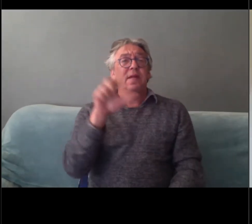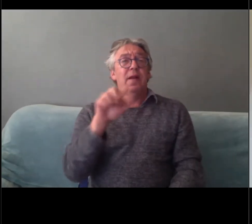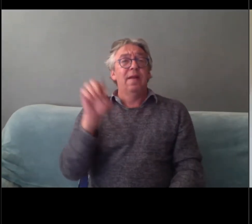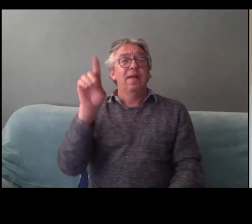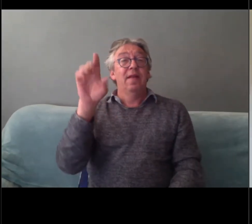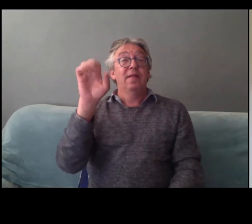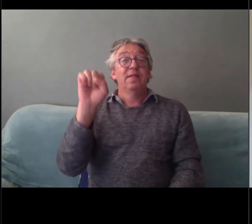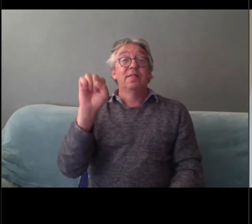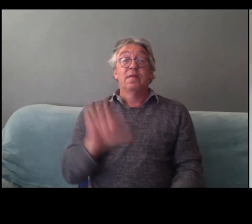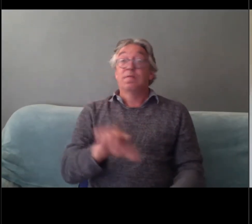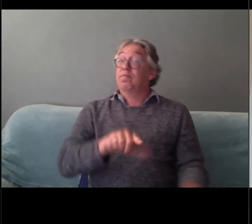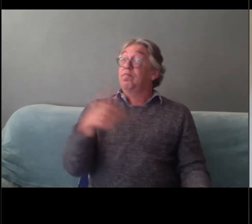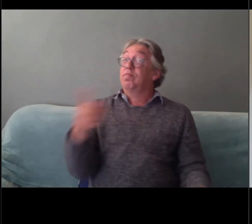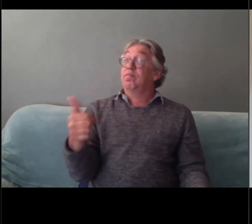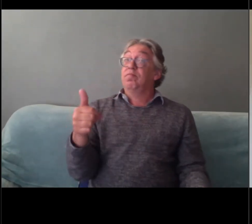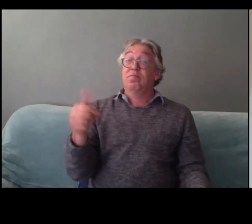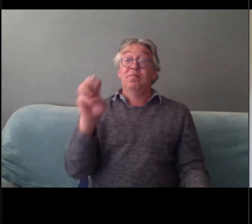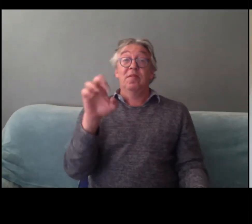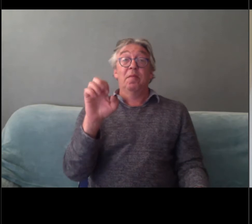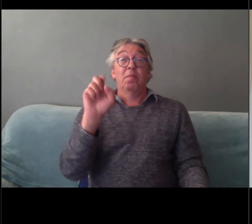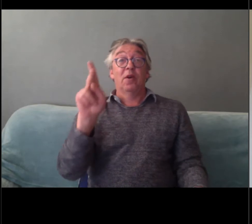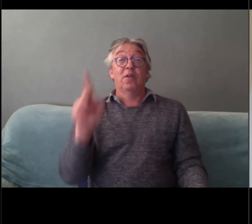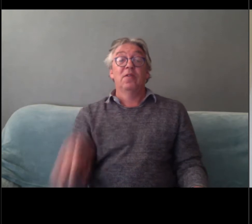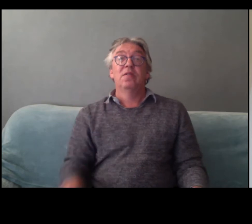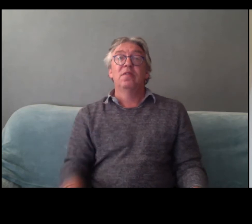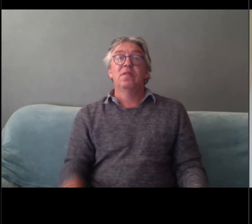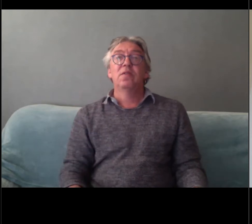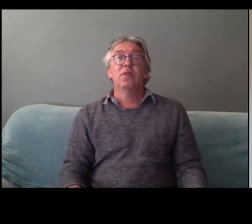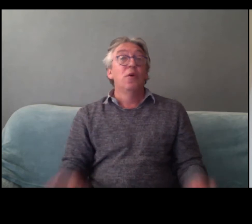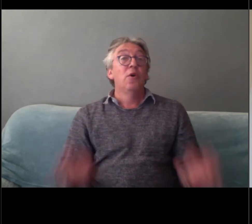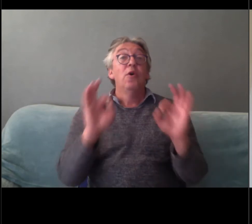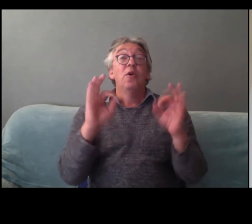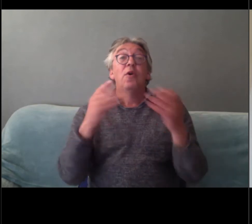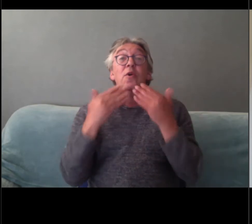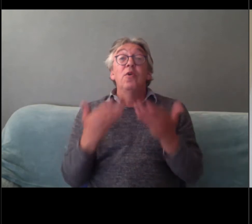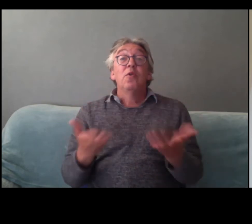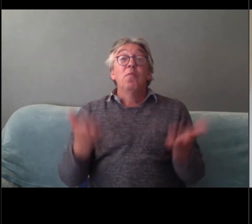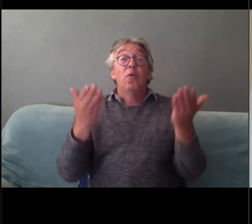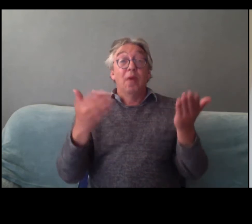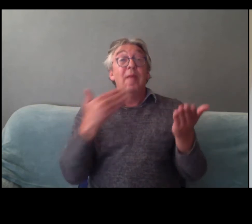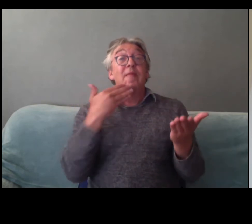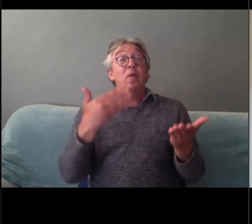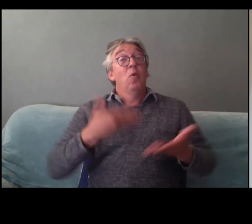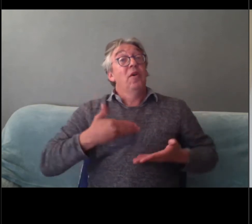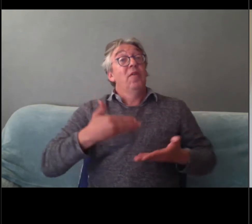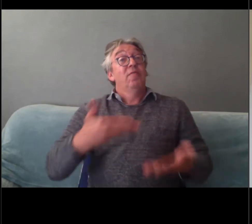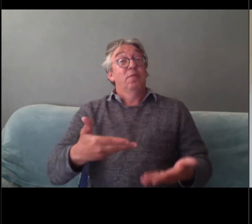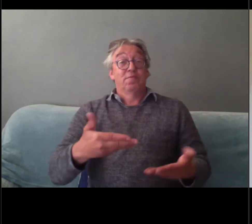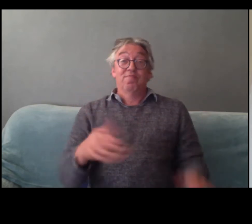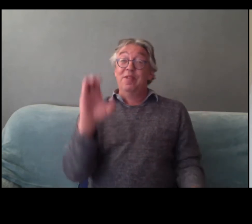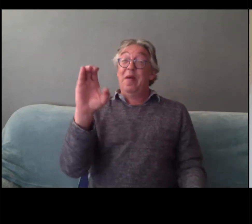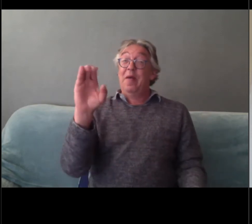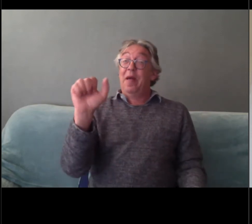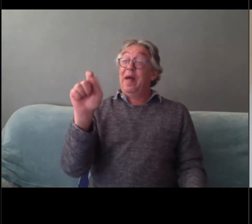Thank you, Hayden. And thank you very much for the invitation. Catalina has given us a really good